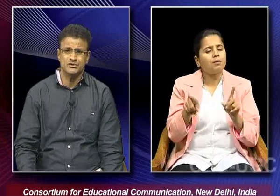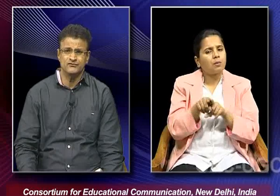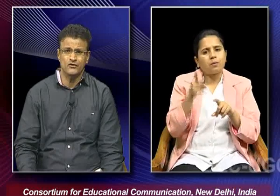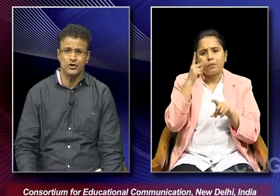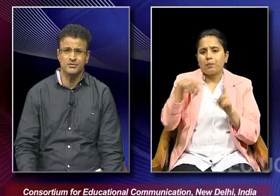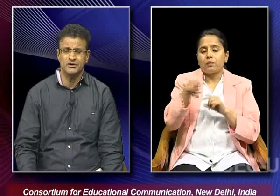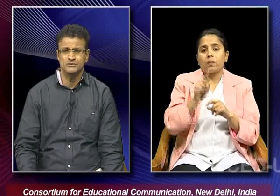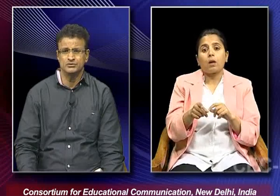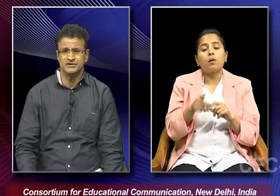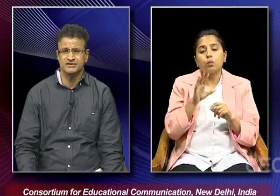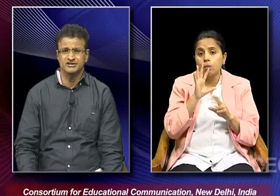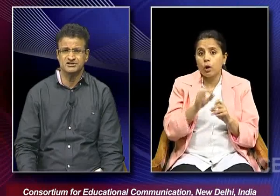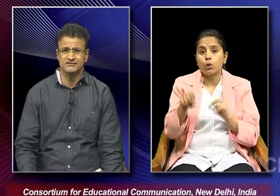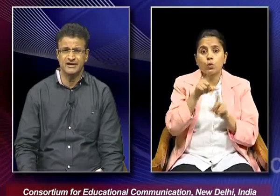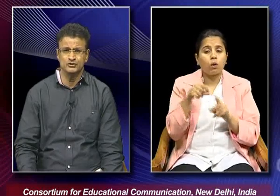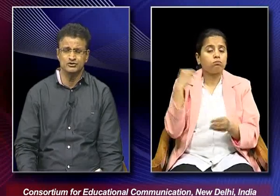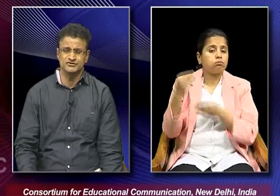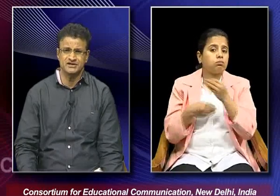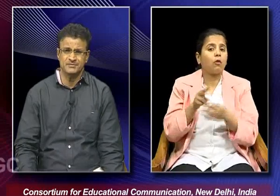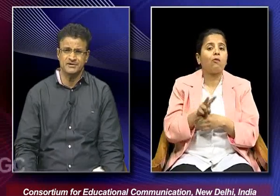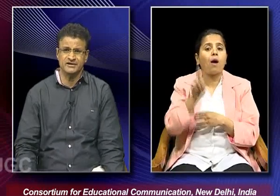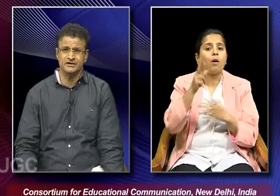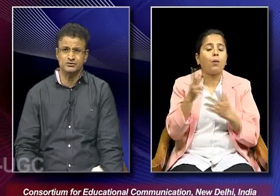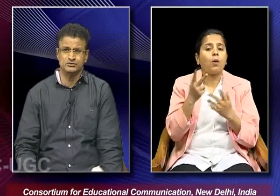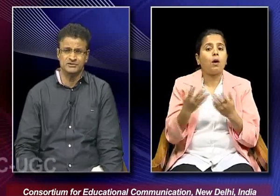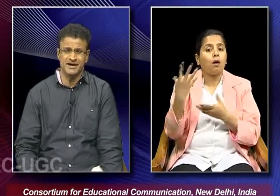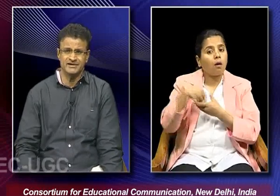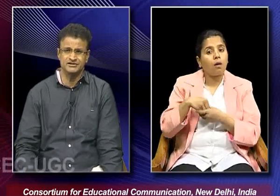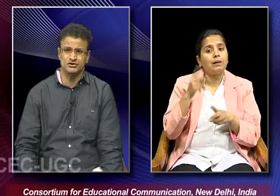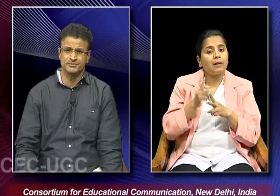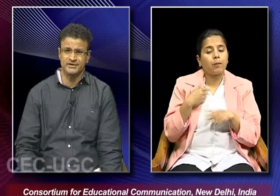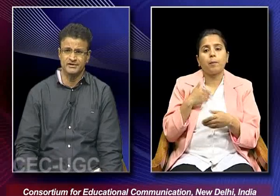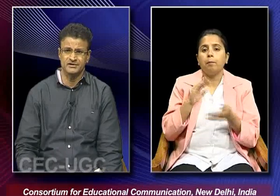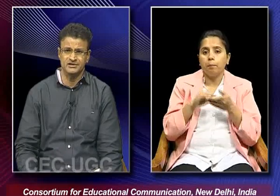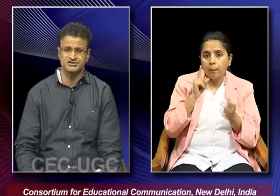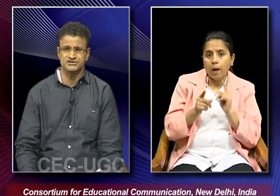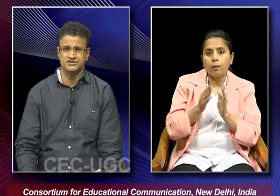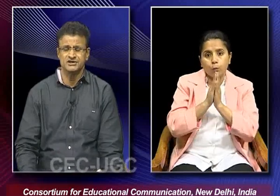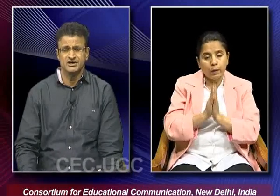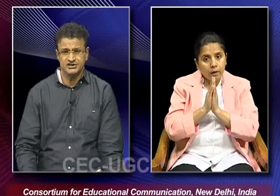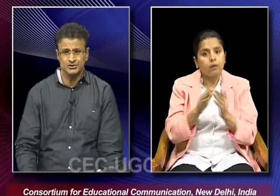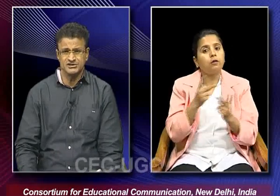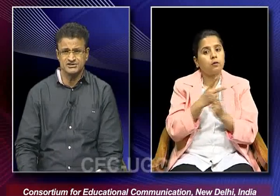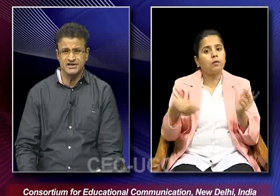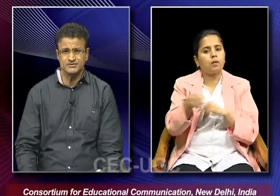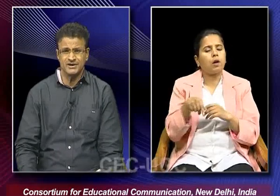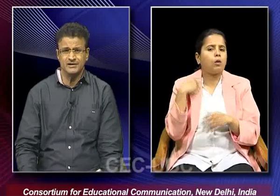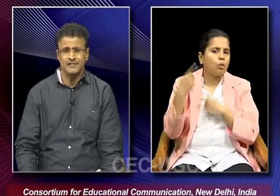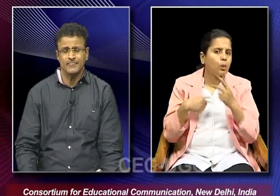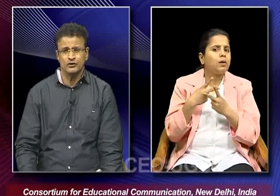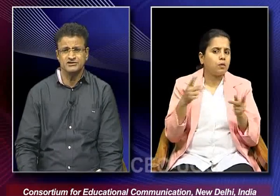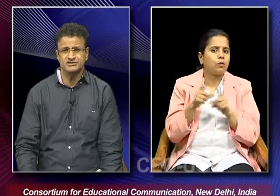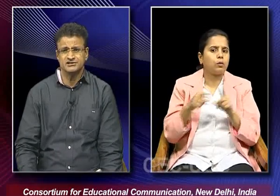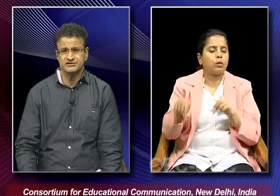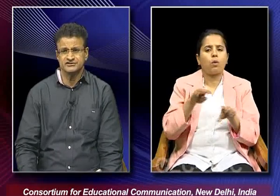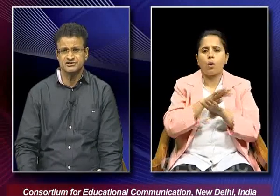to conform to the traditional values which are pertaining to the marriage or prayer, religious rituals as well.